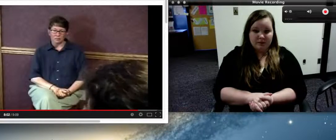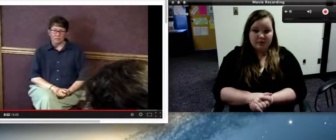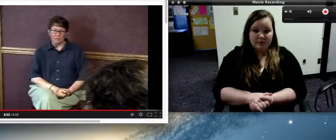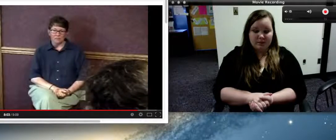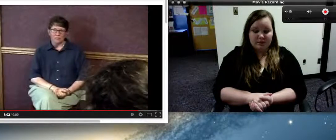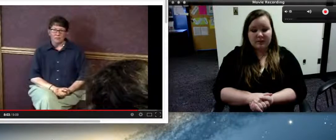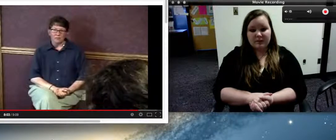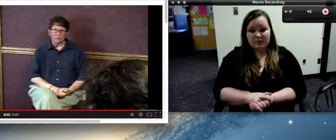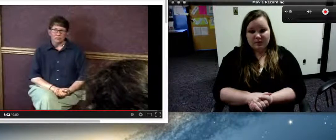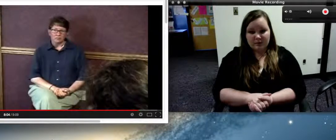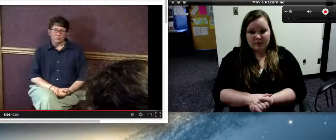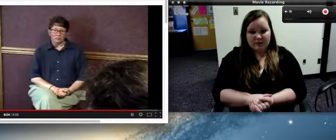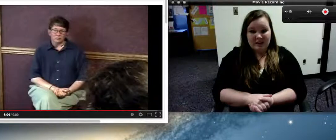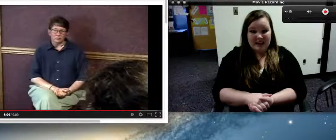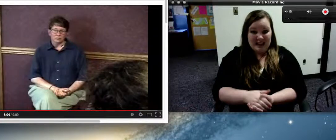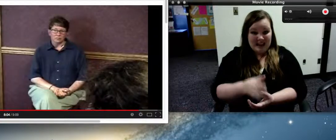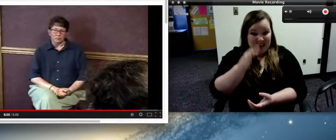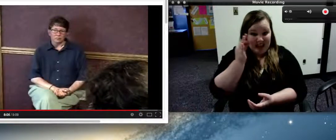Cats can get diabetes.